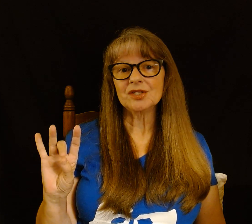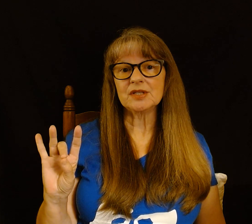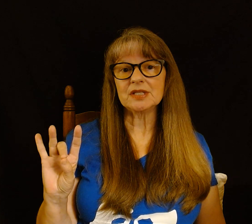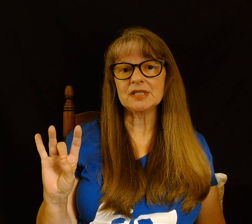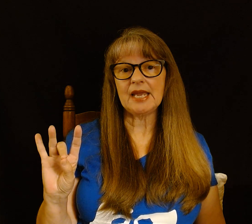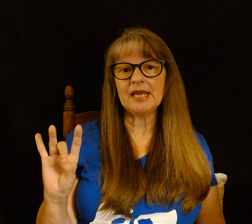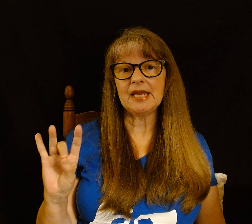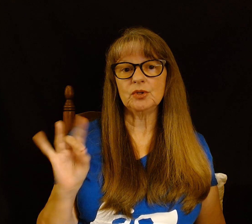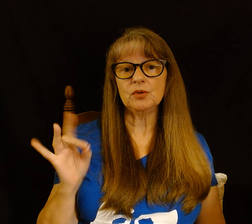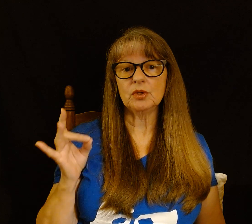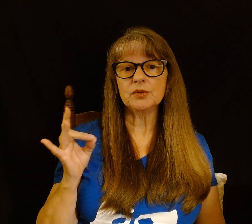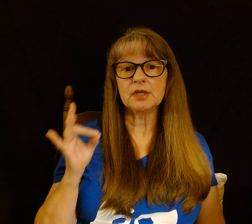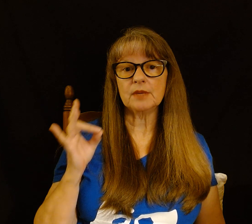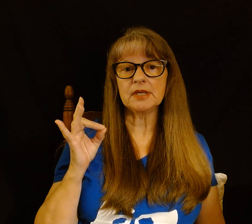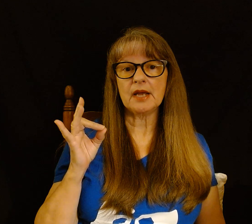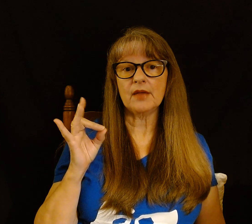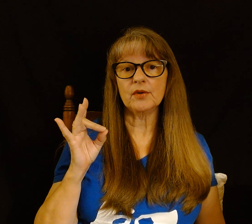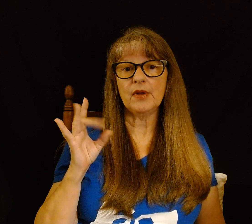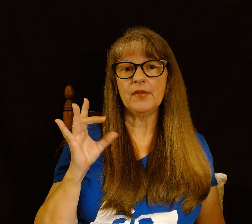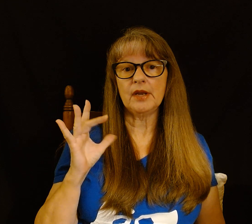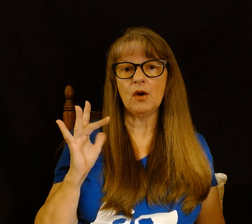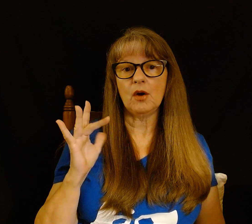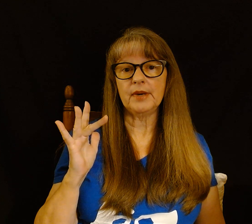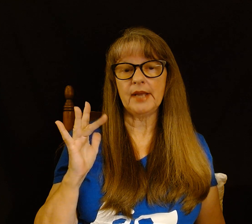is eight when you close it up together, and then an open eight.